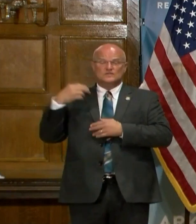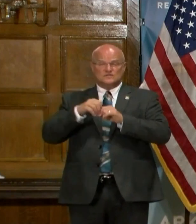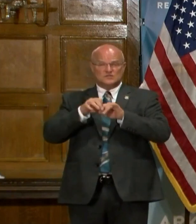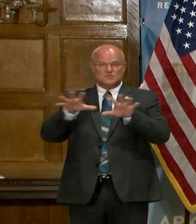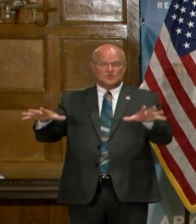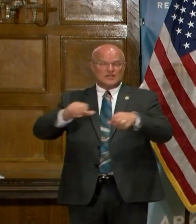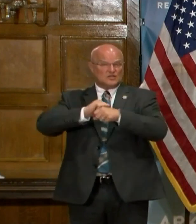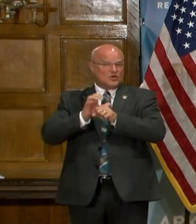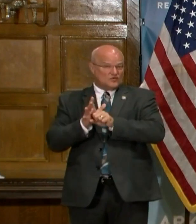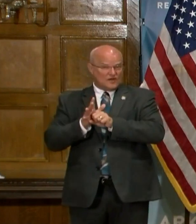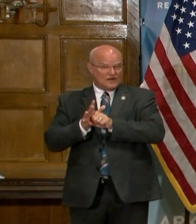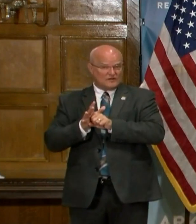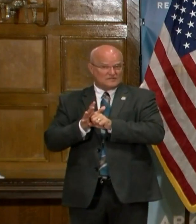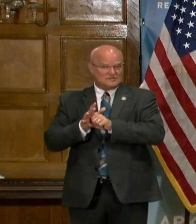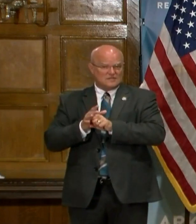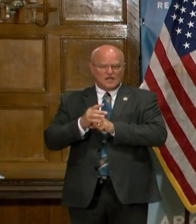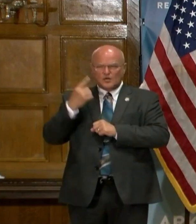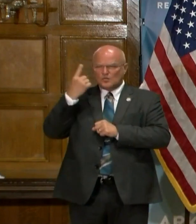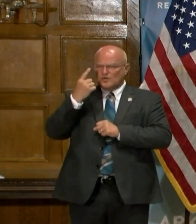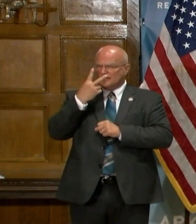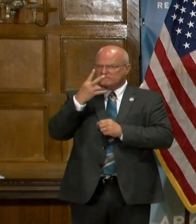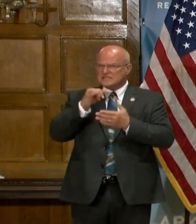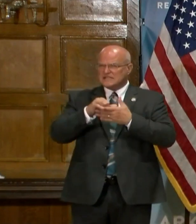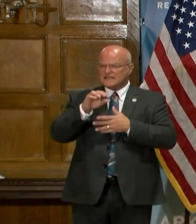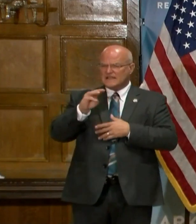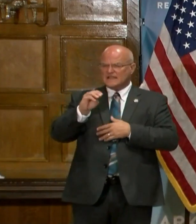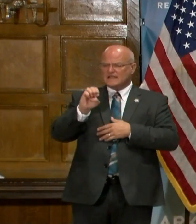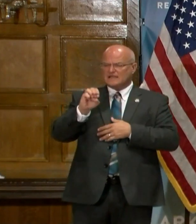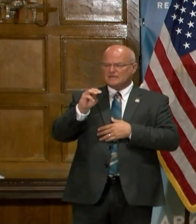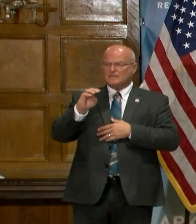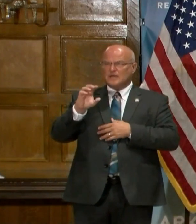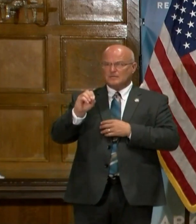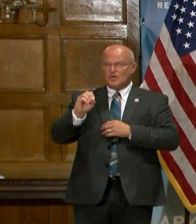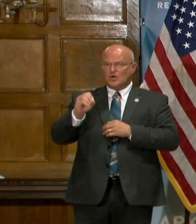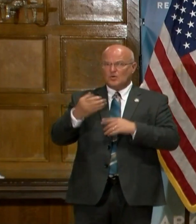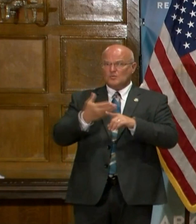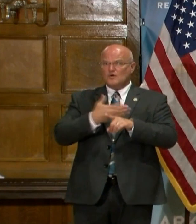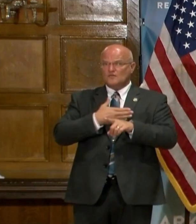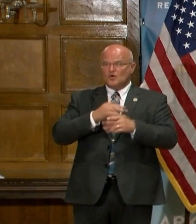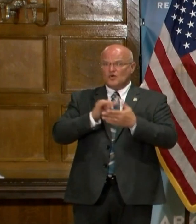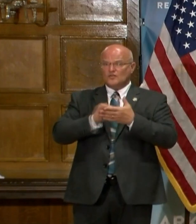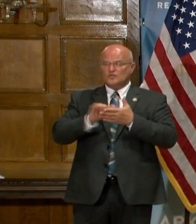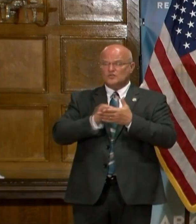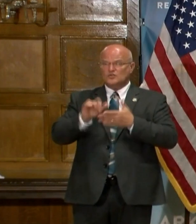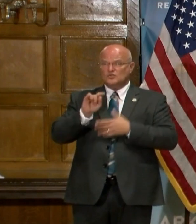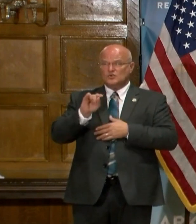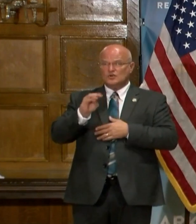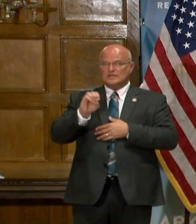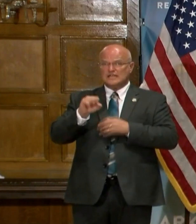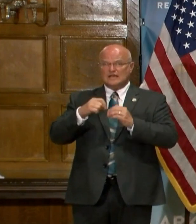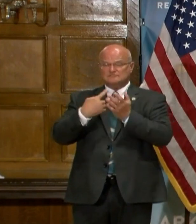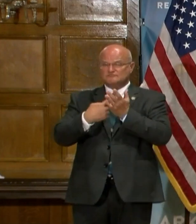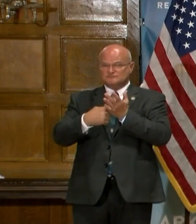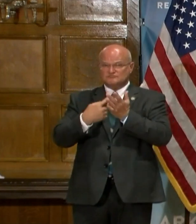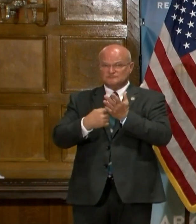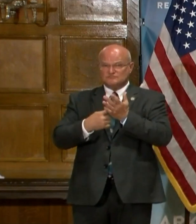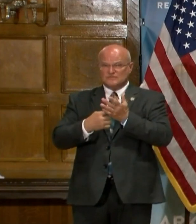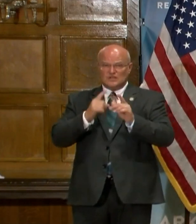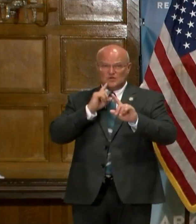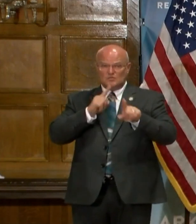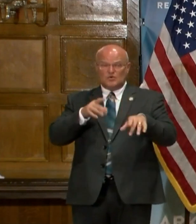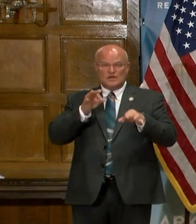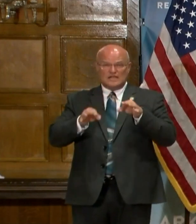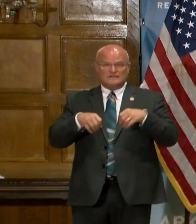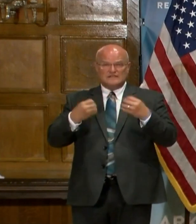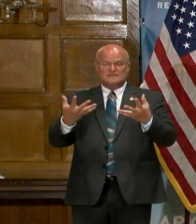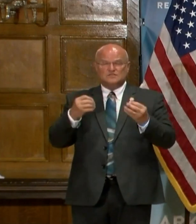of coronavirus. I'm wondering if you've seen that memo before the New York Times discussed it in its report, and if